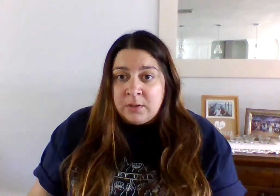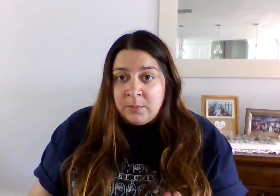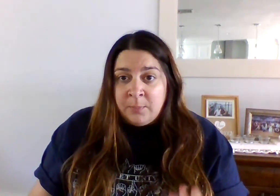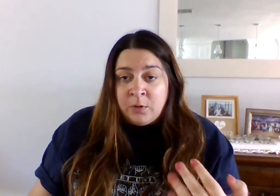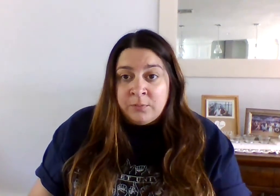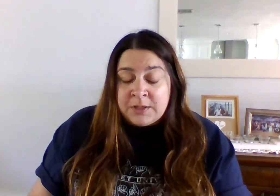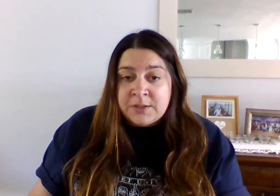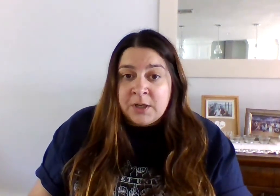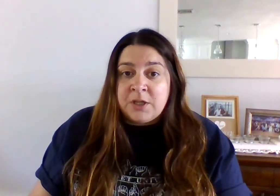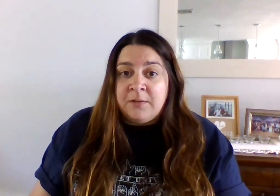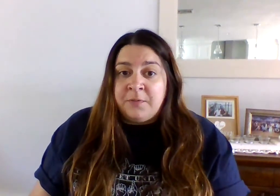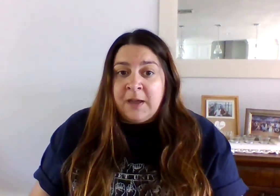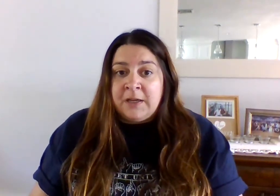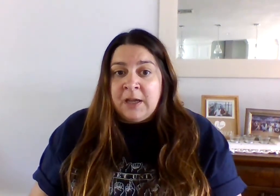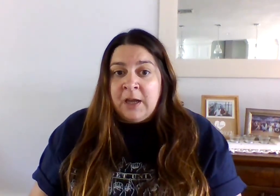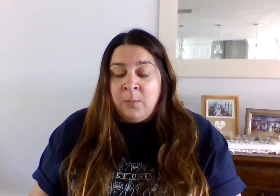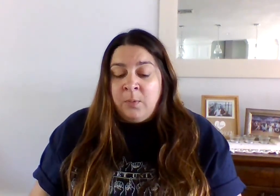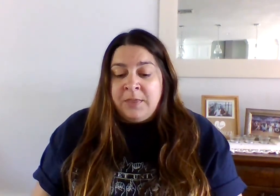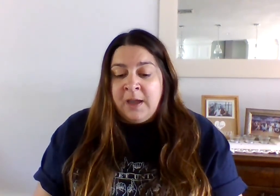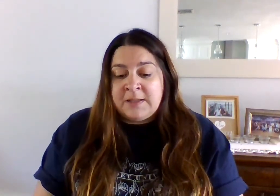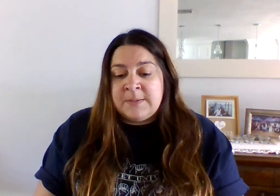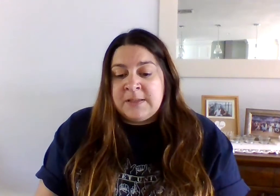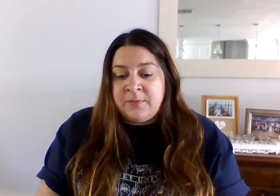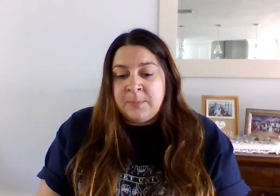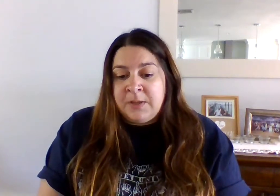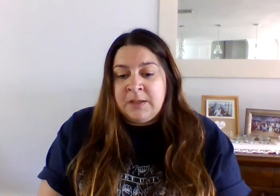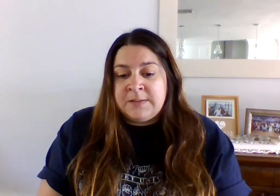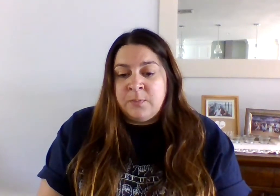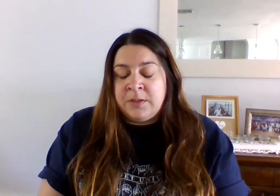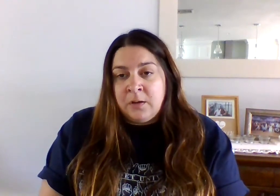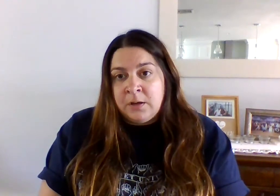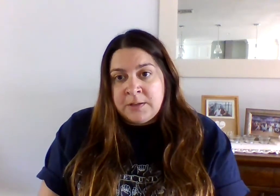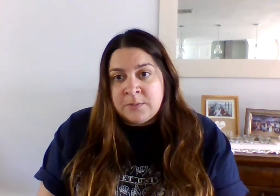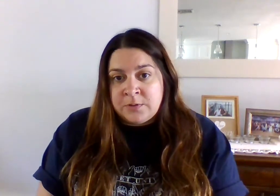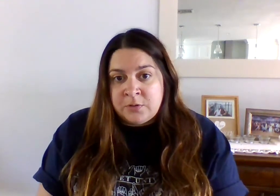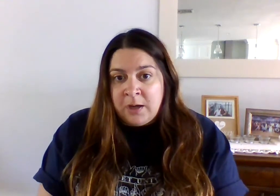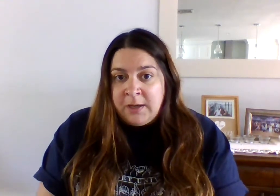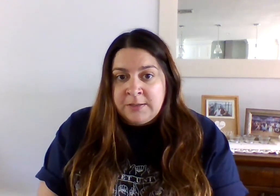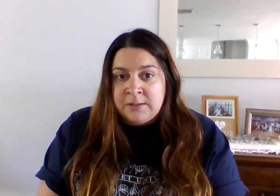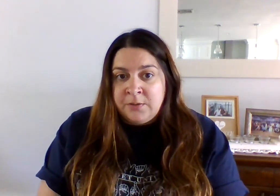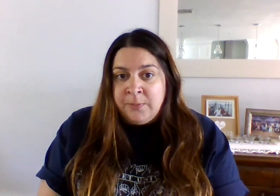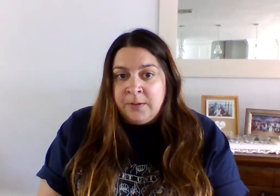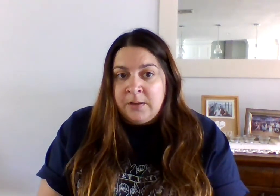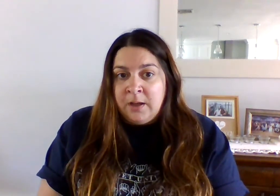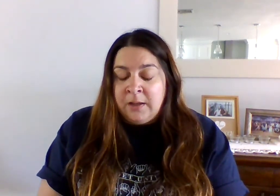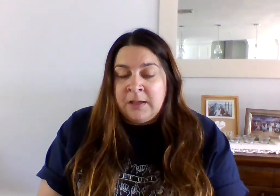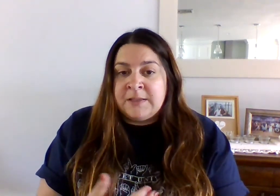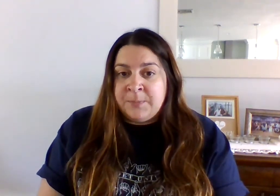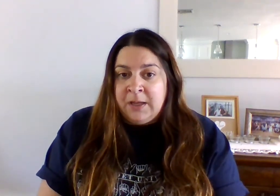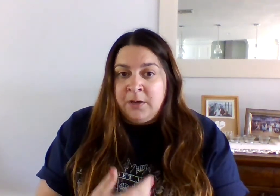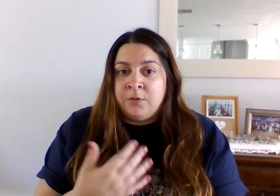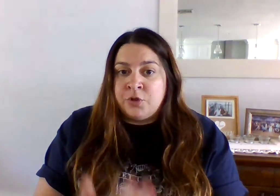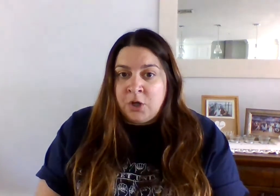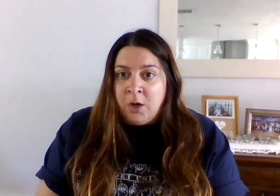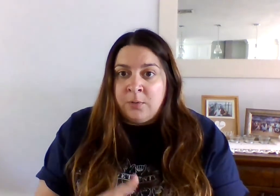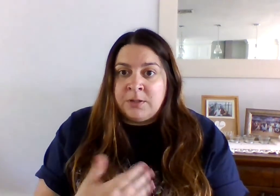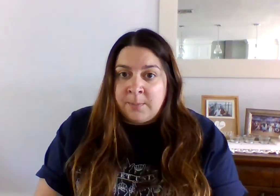bit more research and find out what that specific piece, what the artist was trying to explain or show or